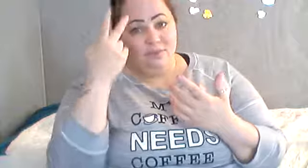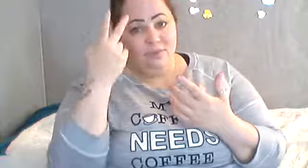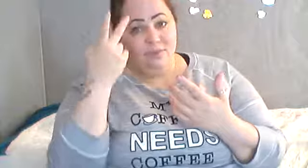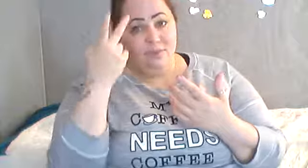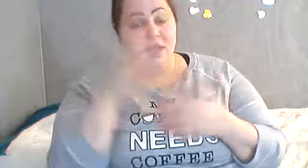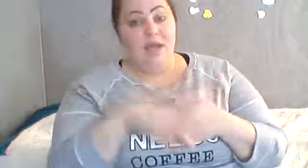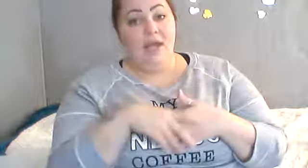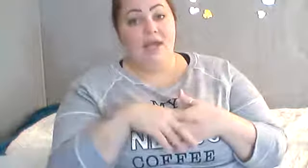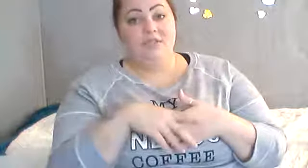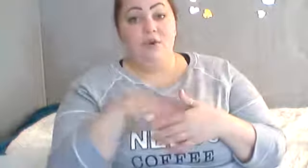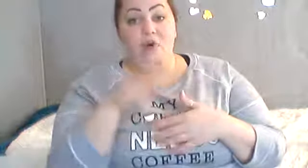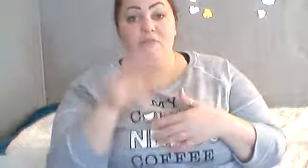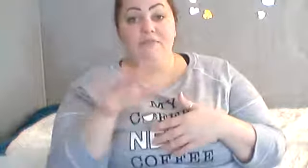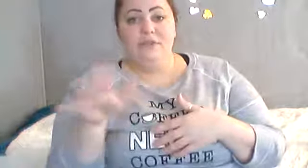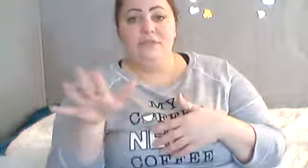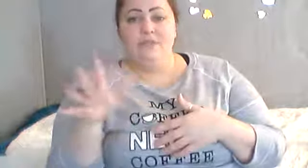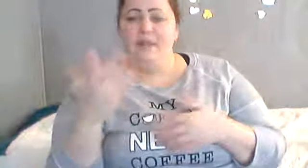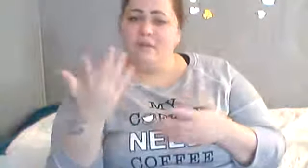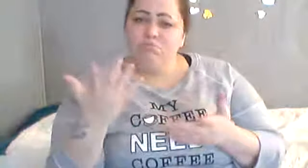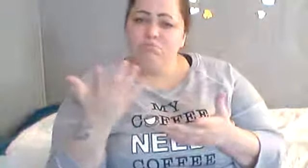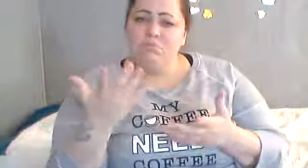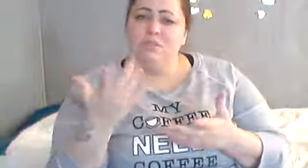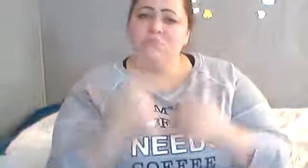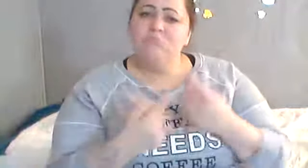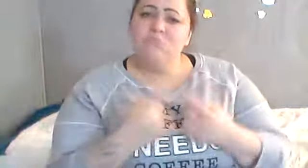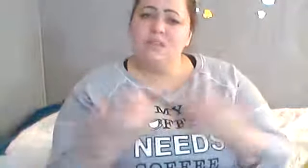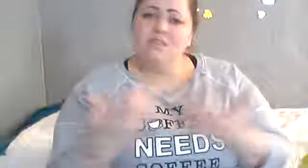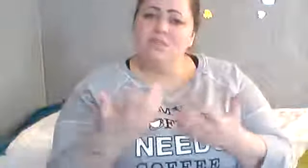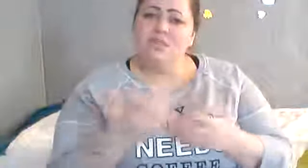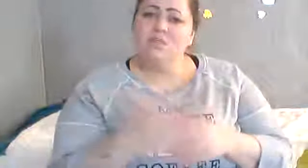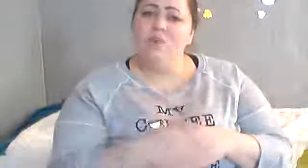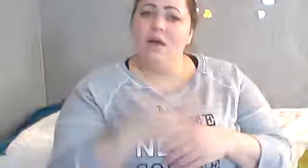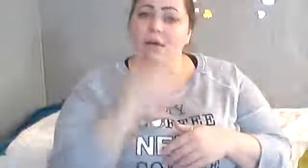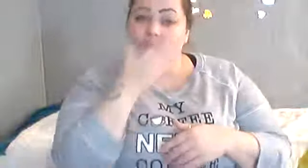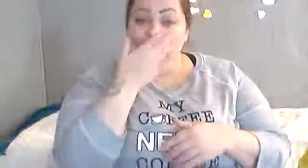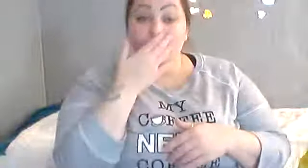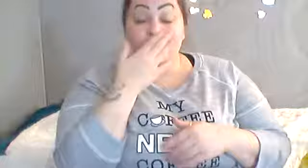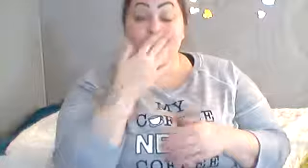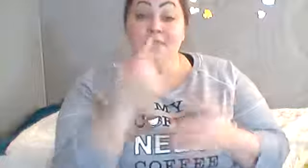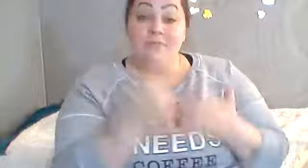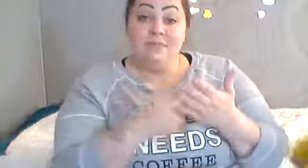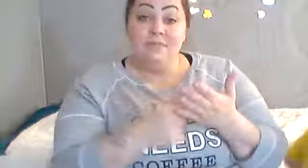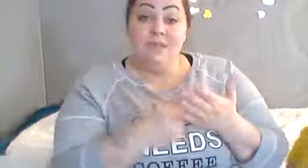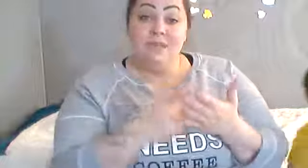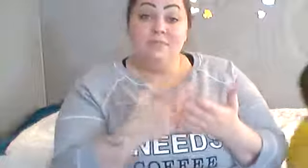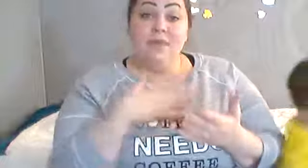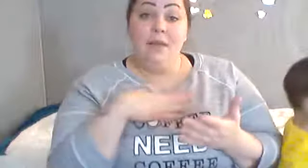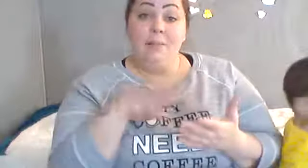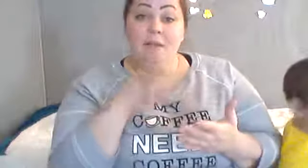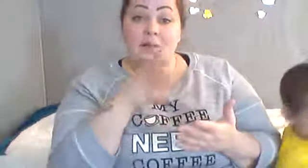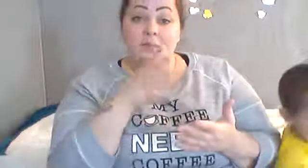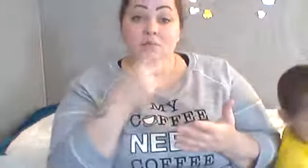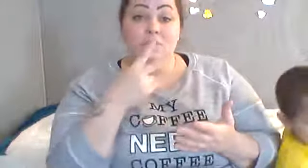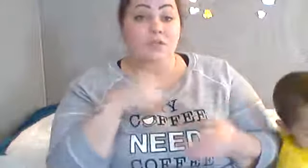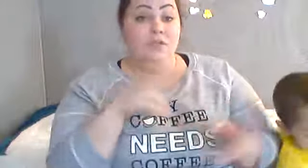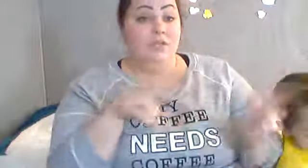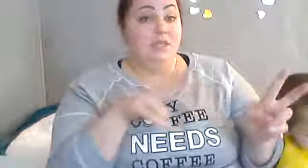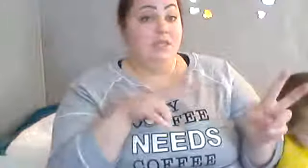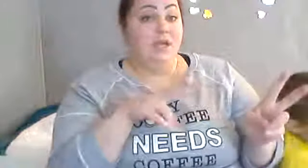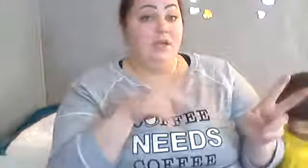confused. And so I'll finger spell it. Say the sign's what? And then even sometimes my mom will turn and look at